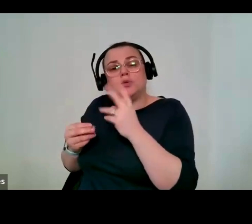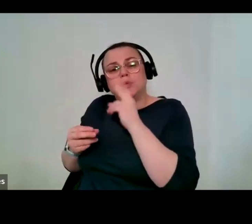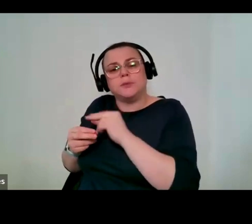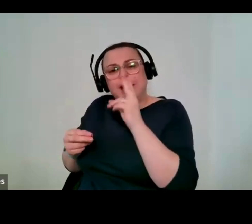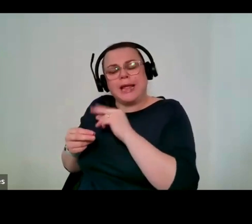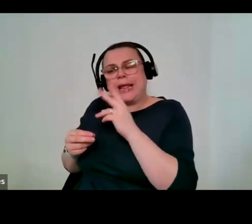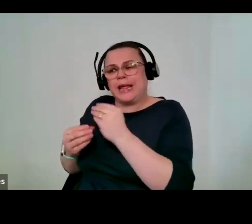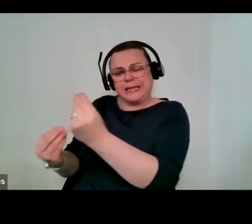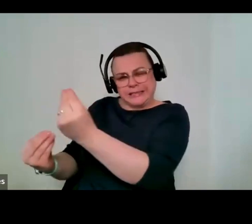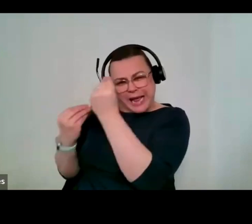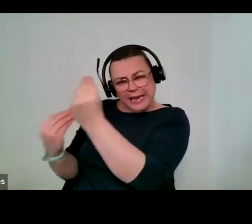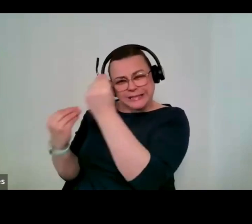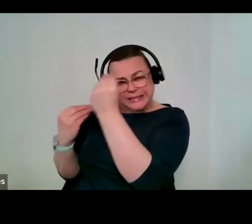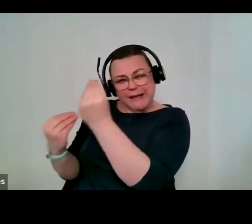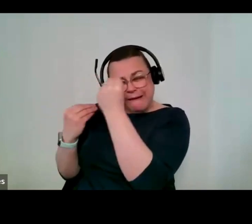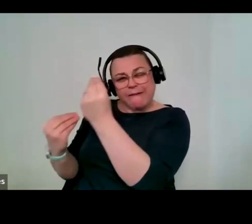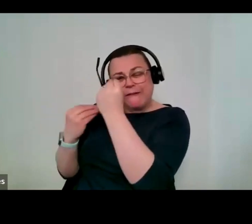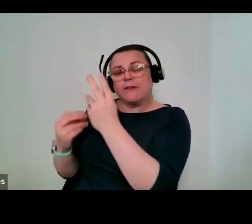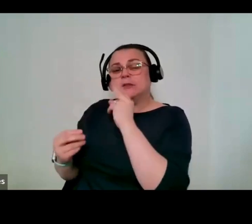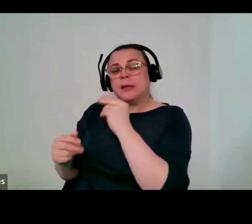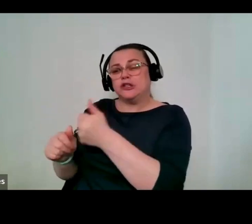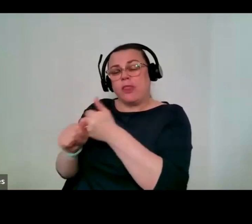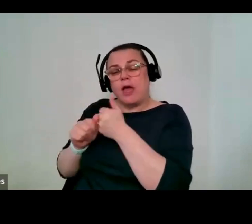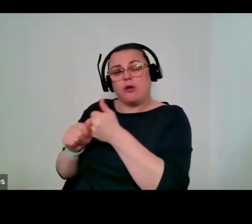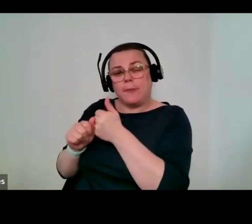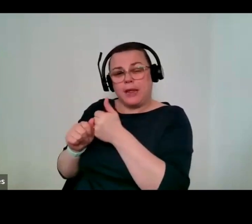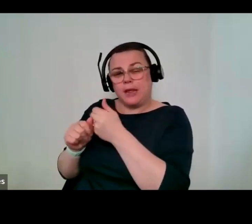speech therapy over so many years.